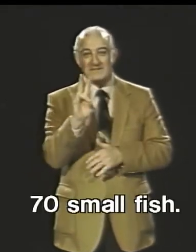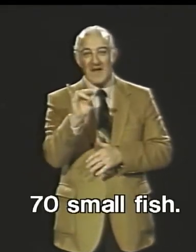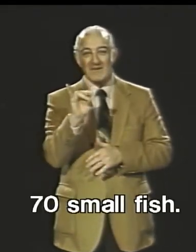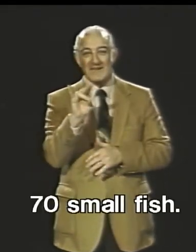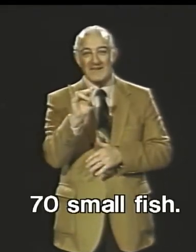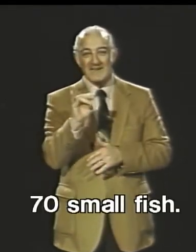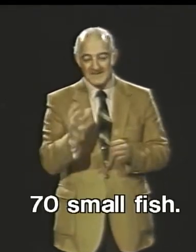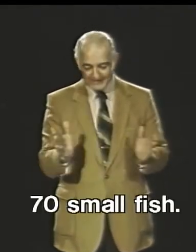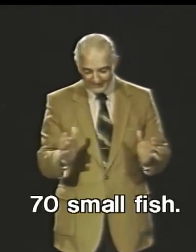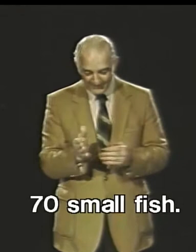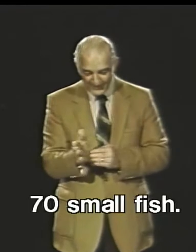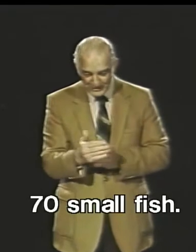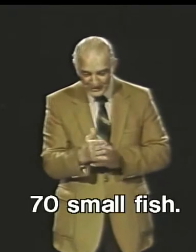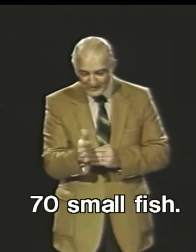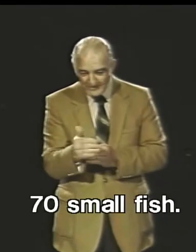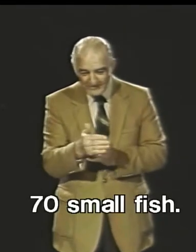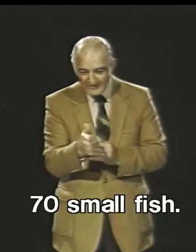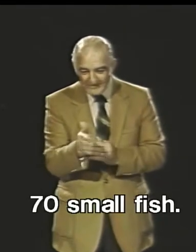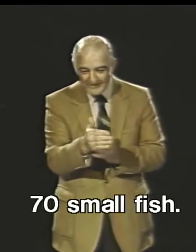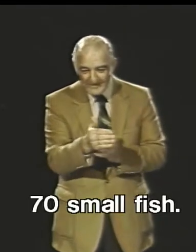70 small fish,